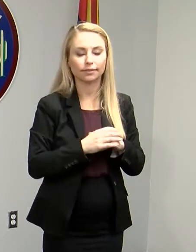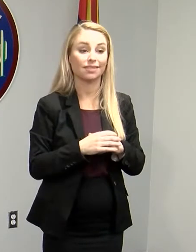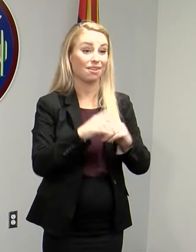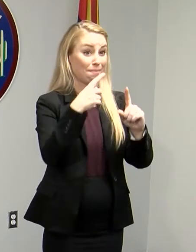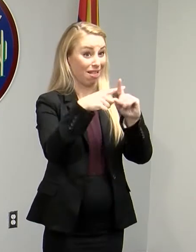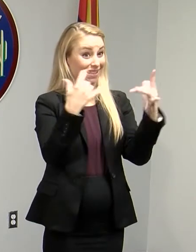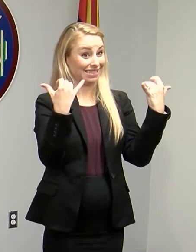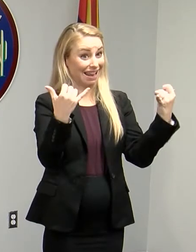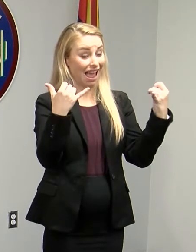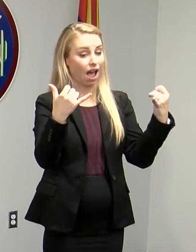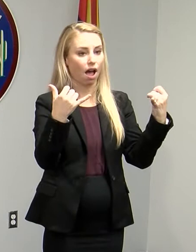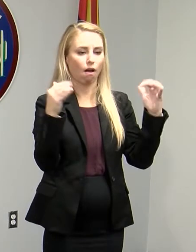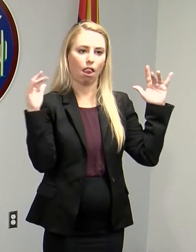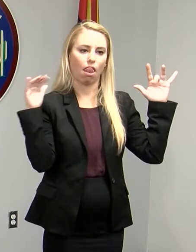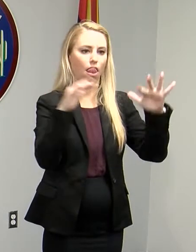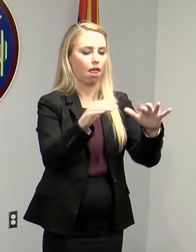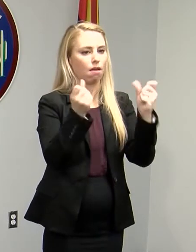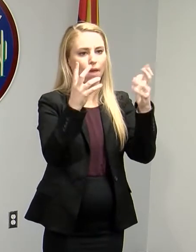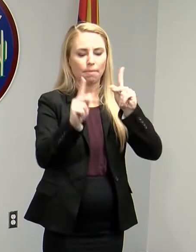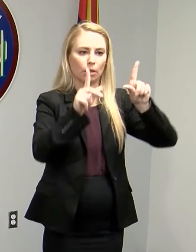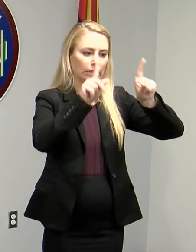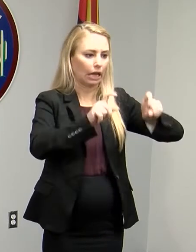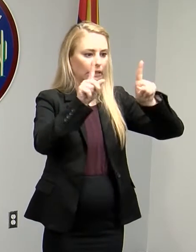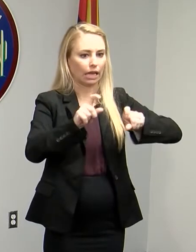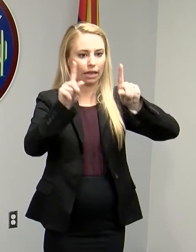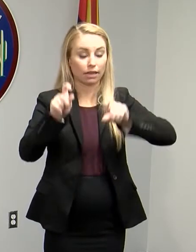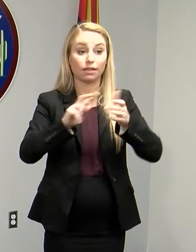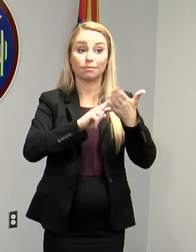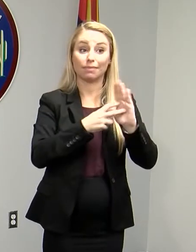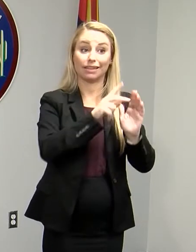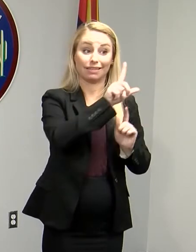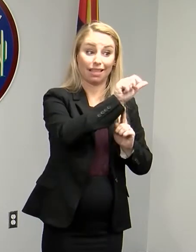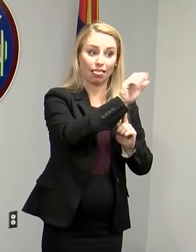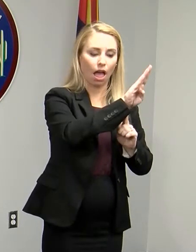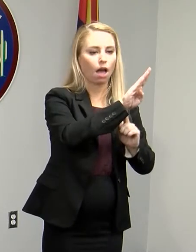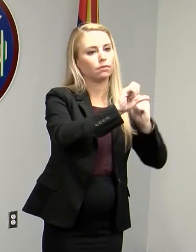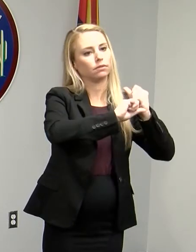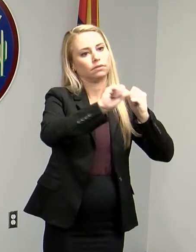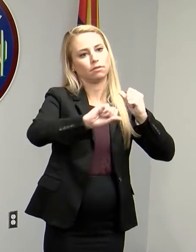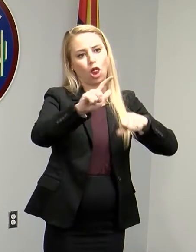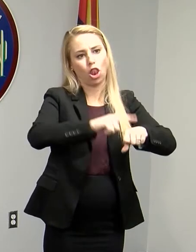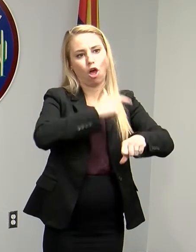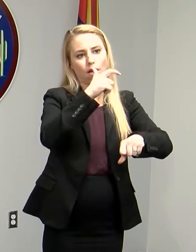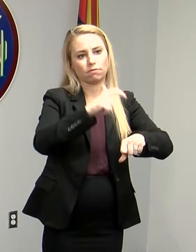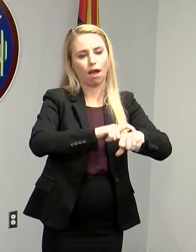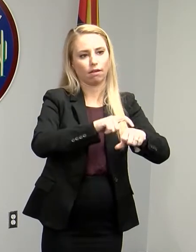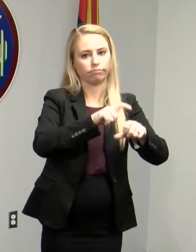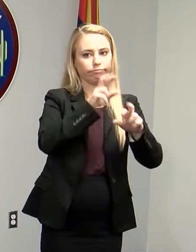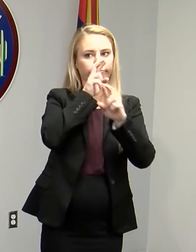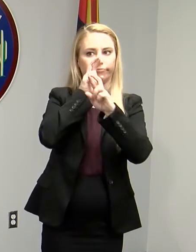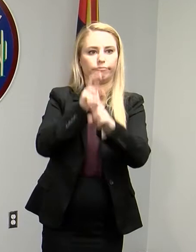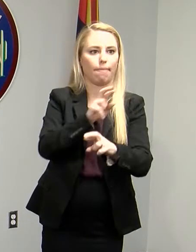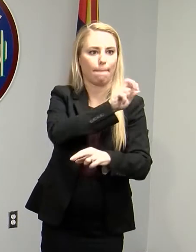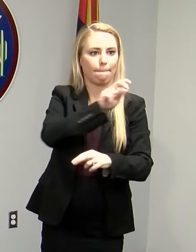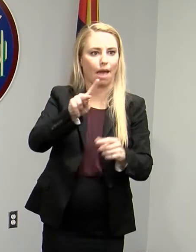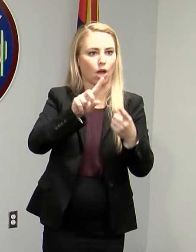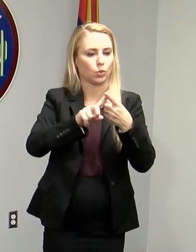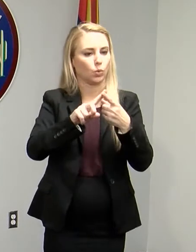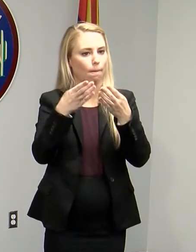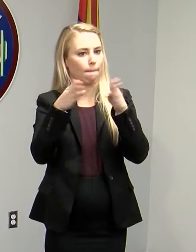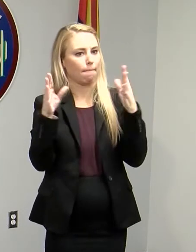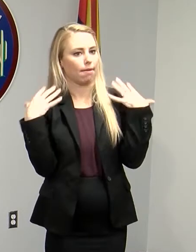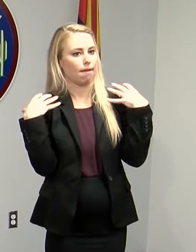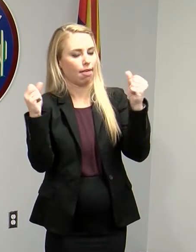longer to track and report all of the results back to public health. Public health can't reach out to people